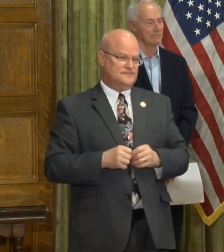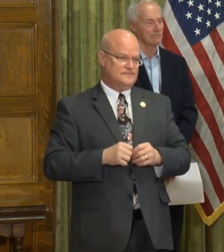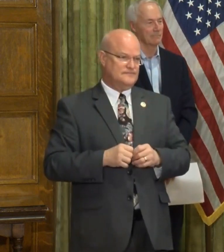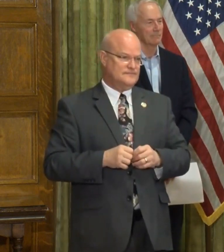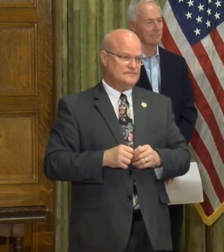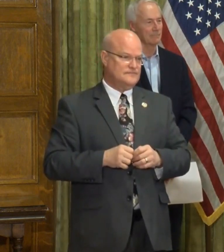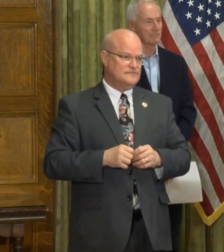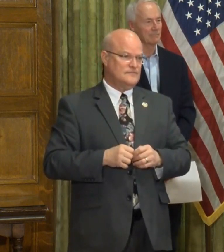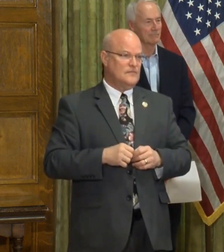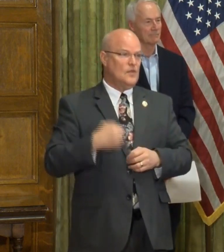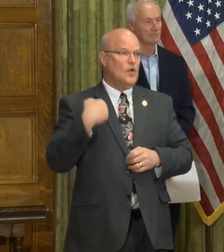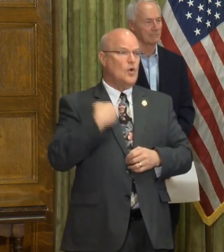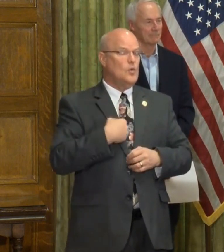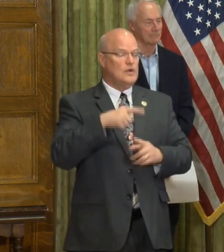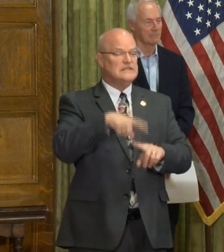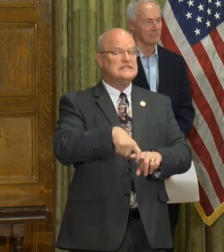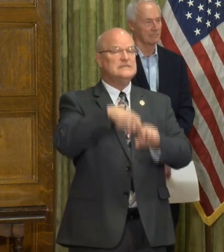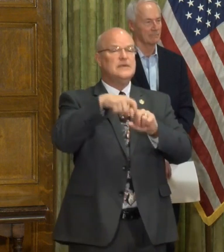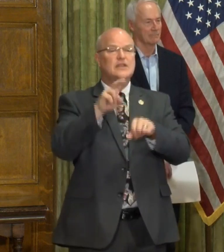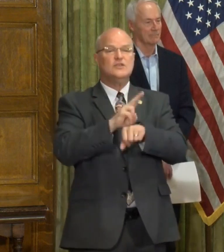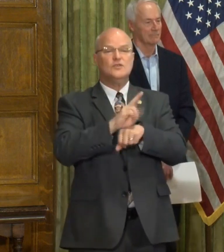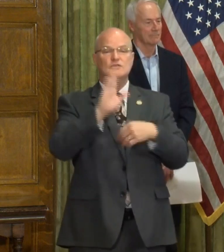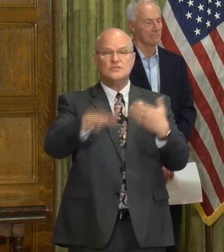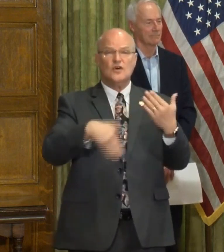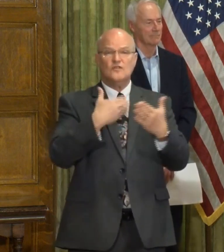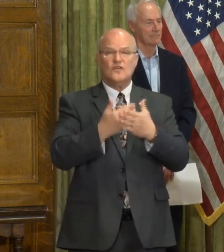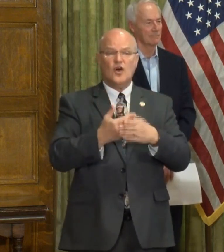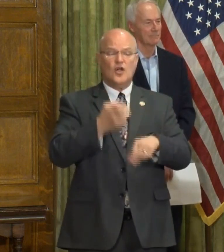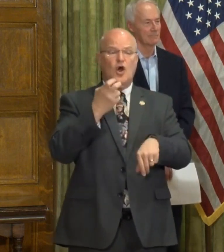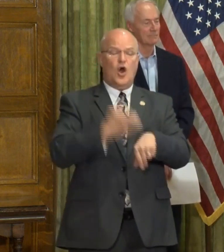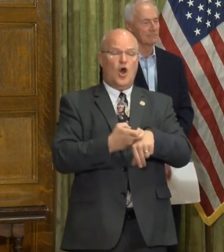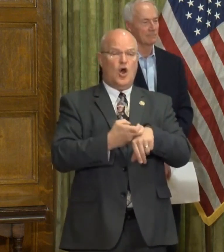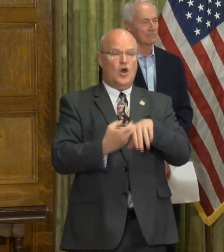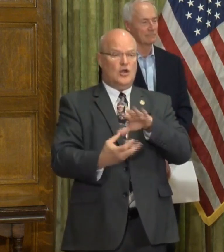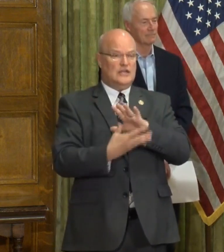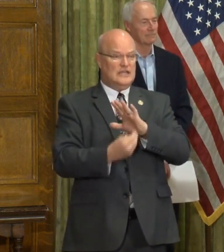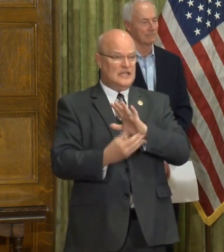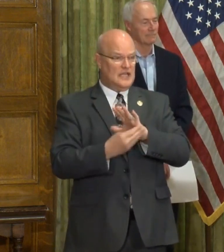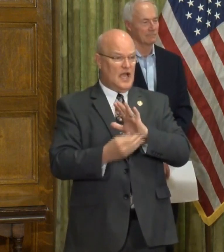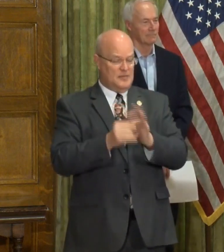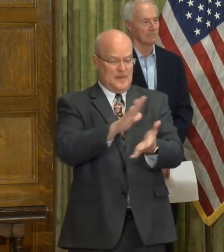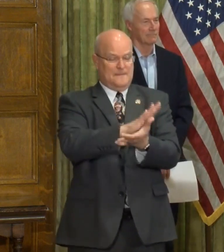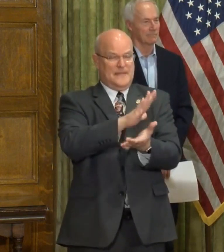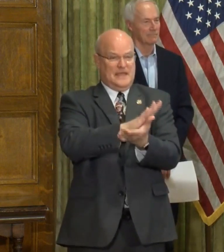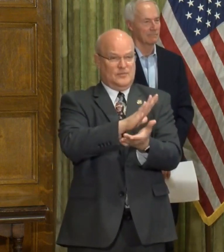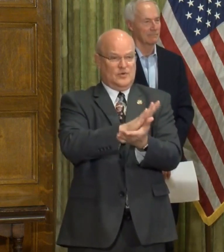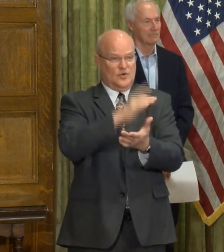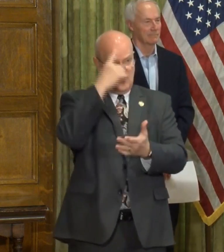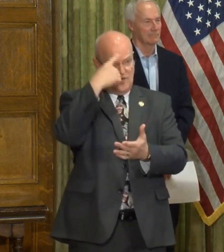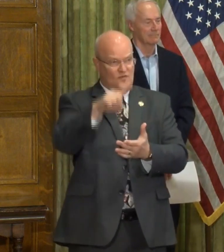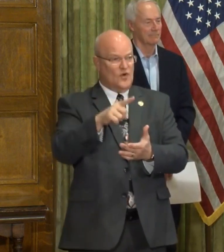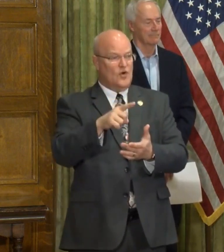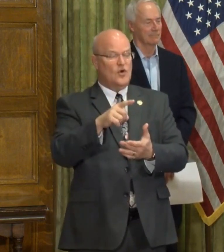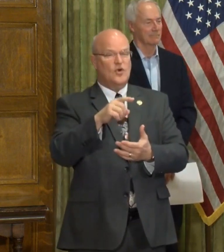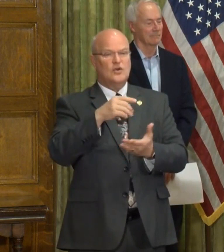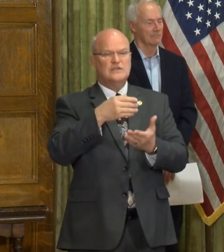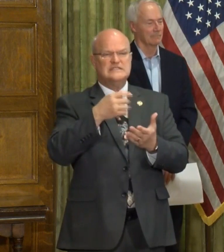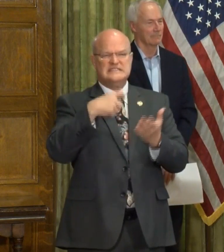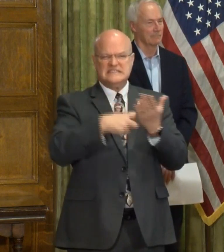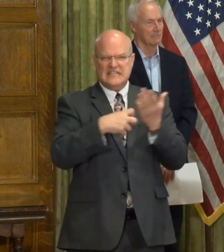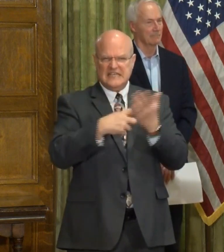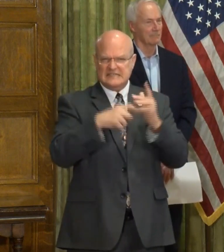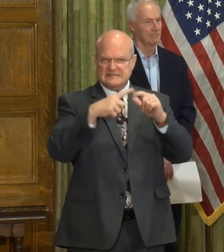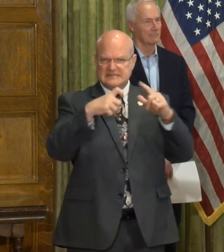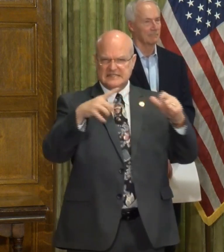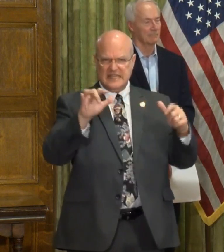type meeting. We are suspending use of all hard copy paper for weigh